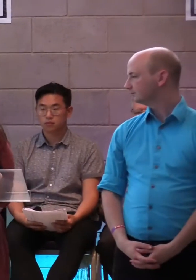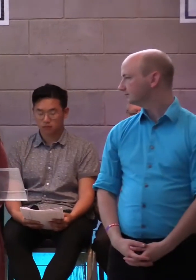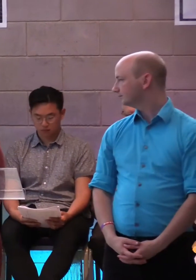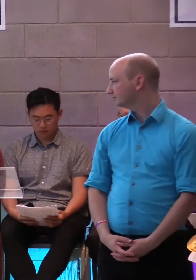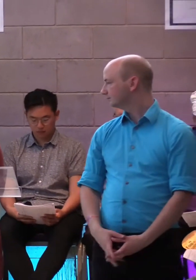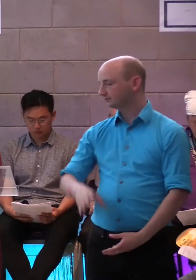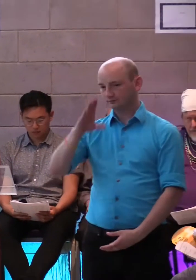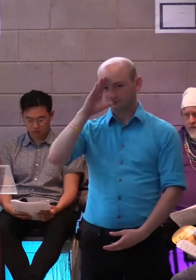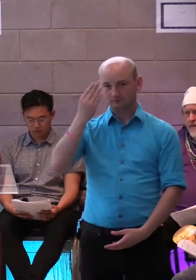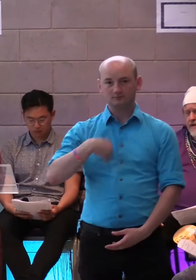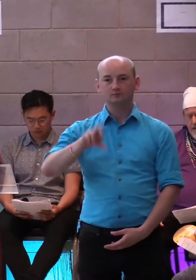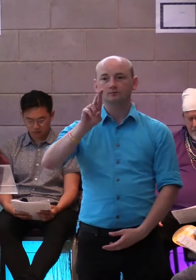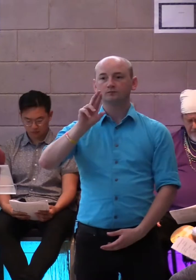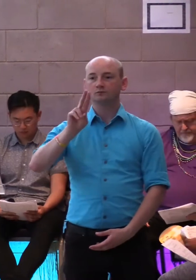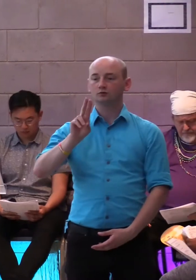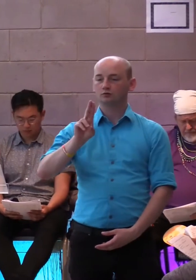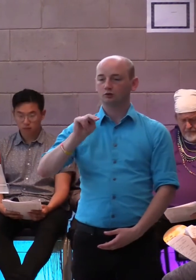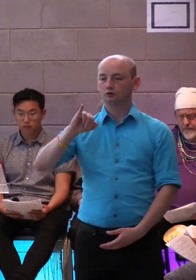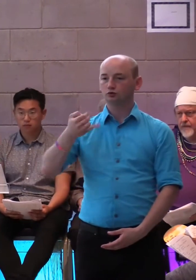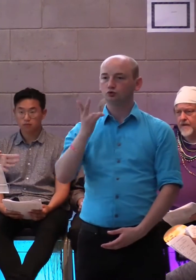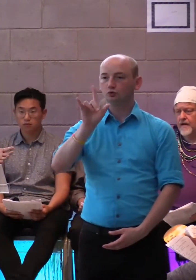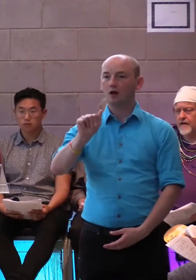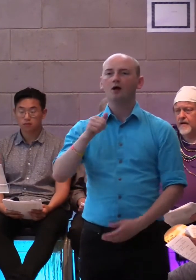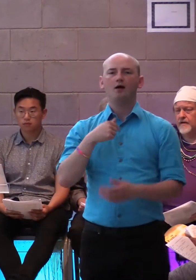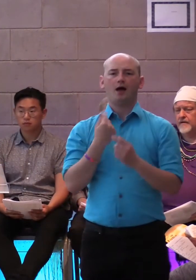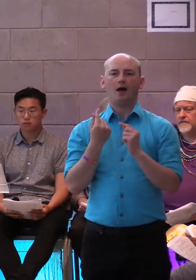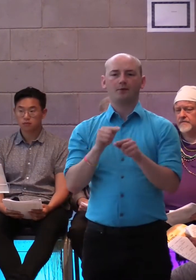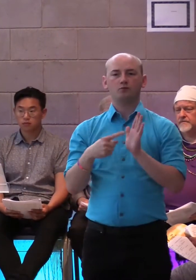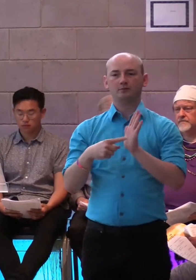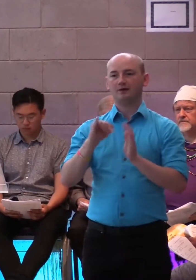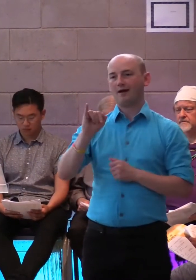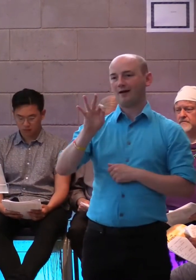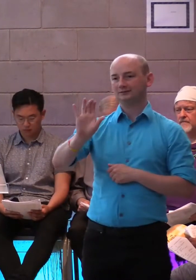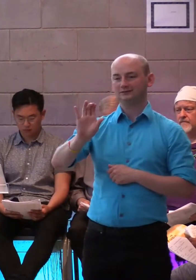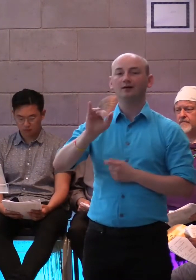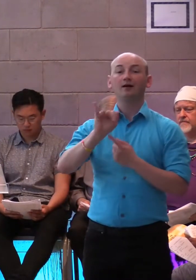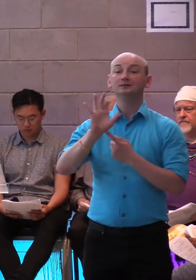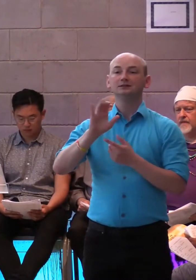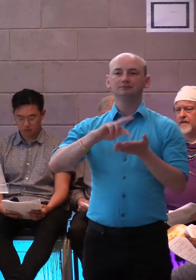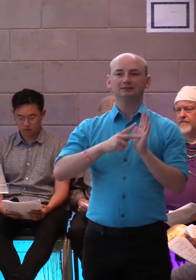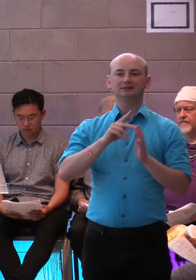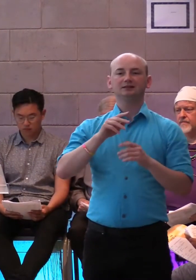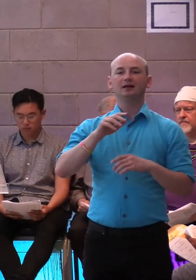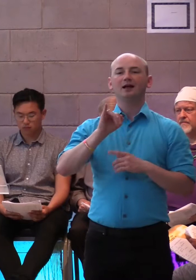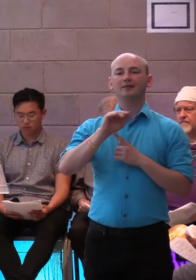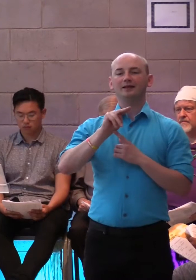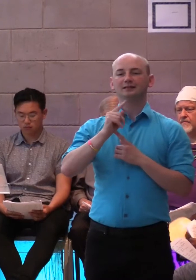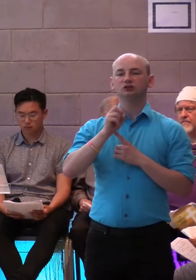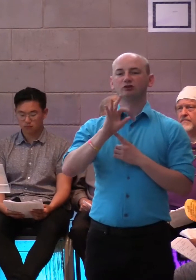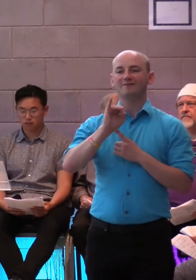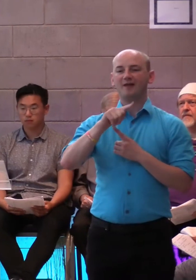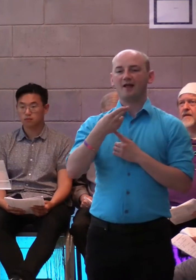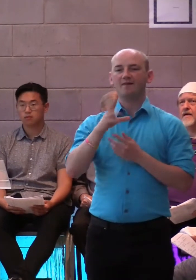Hello, my name is Ranjana Kohli. I'm coming to you on behalf of IFC, which stands for the Interfaith Conference of Metropolitan